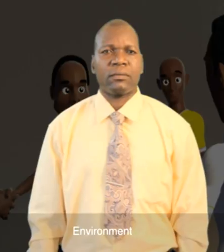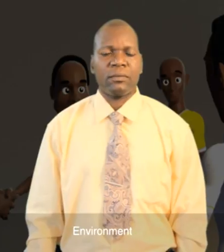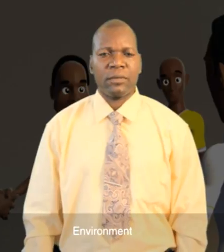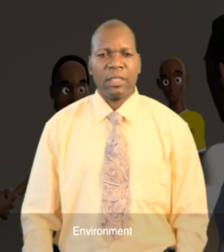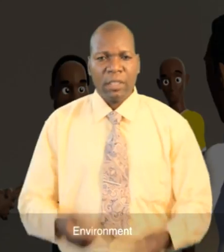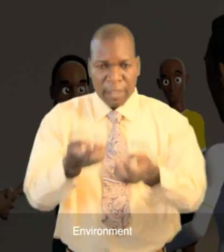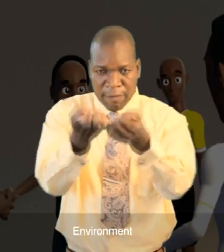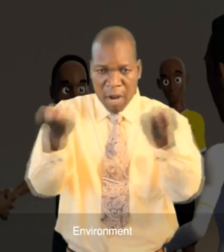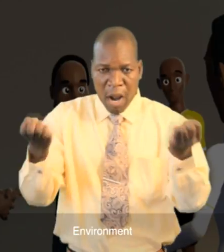Environment.